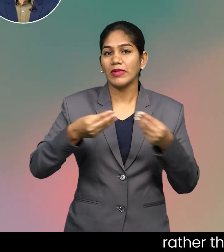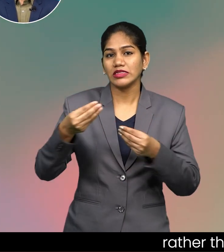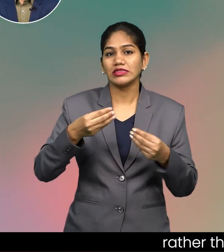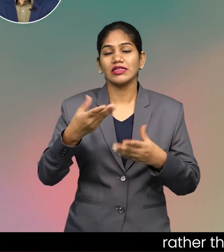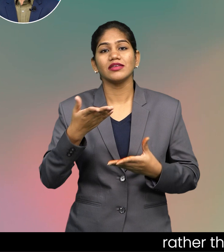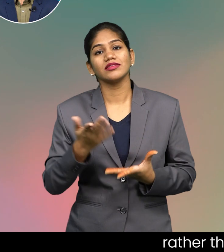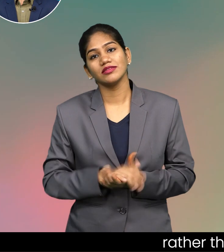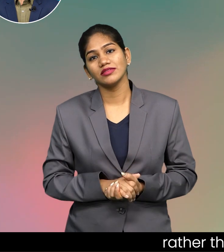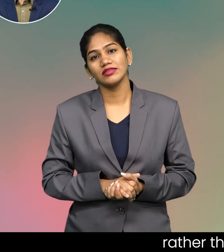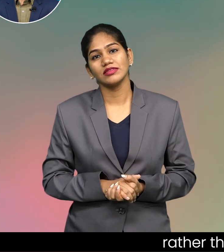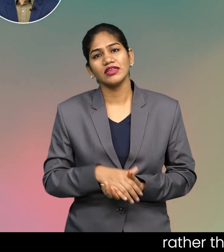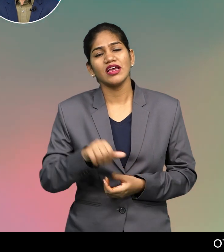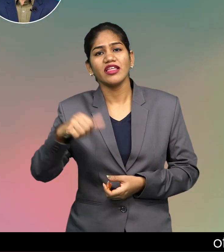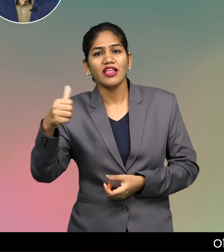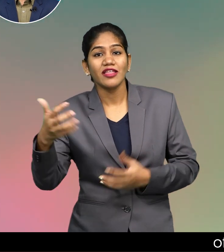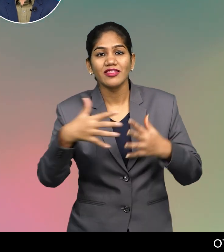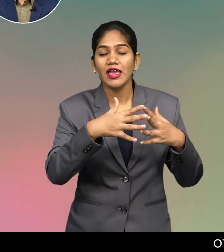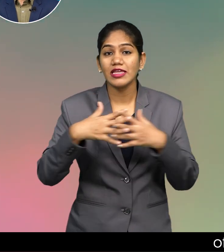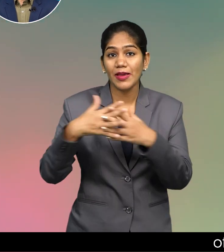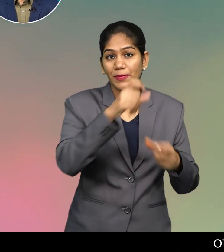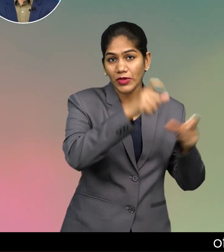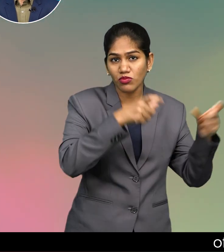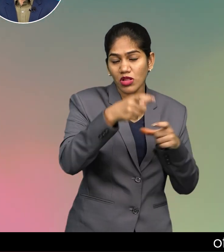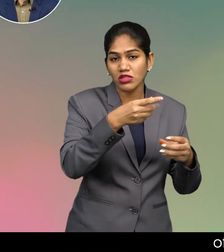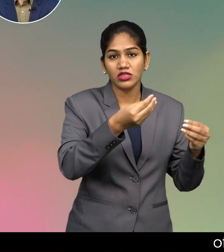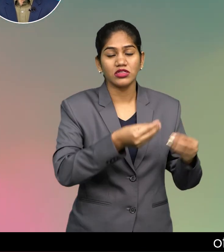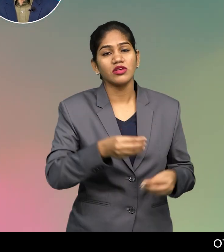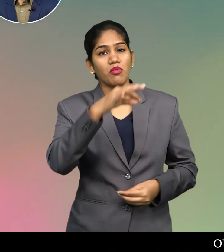rather than American people of the colonies.